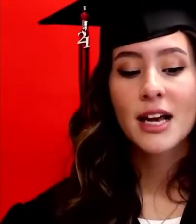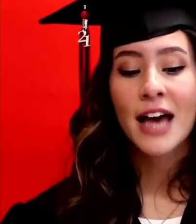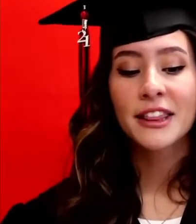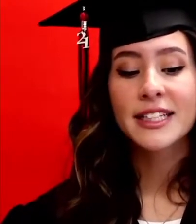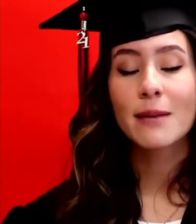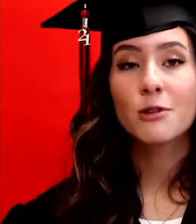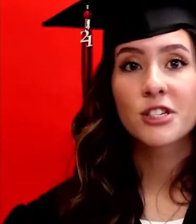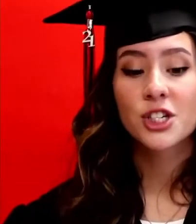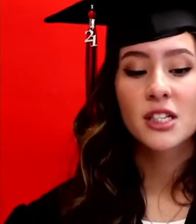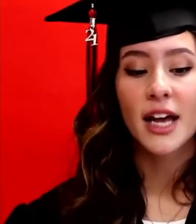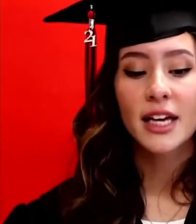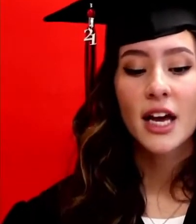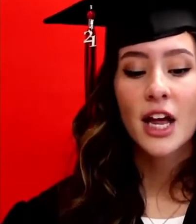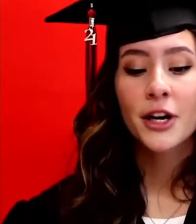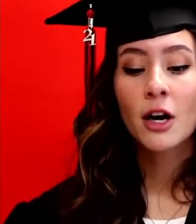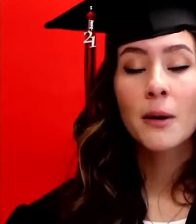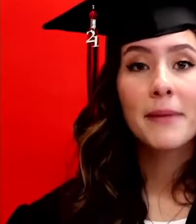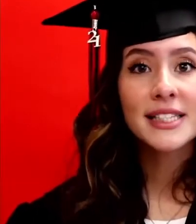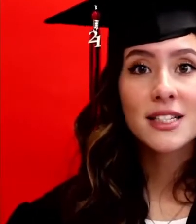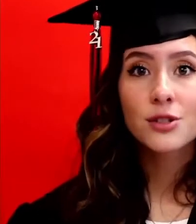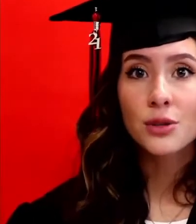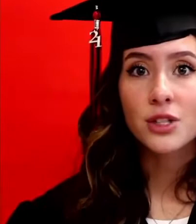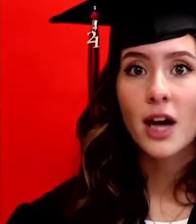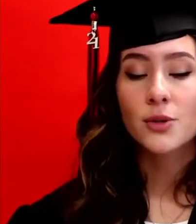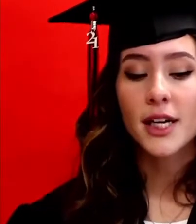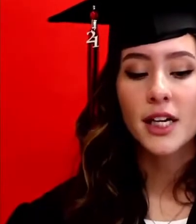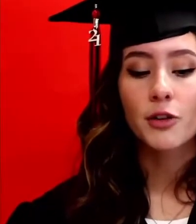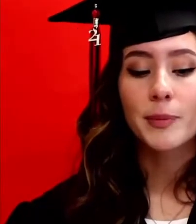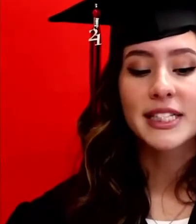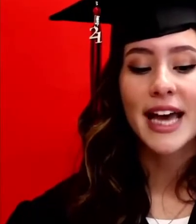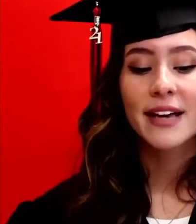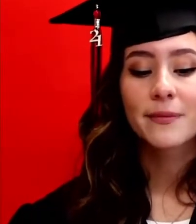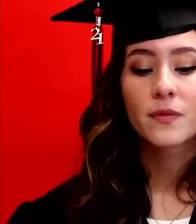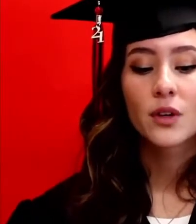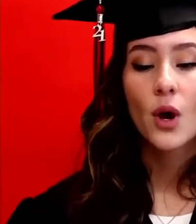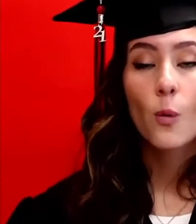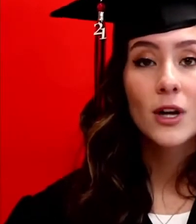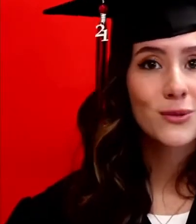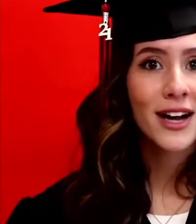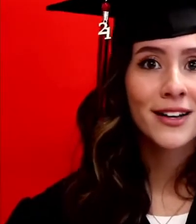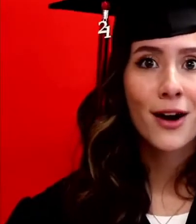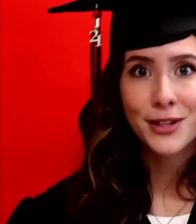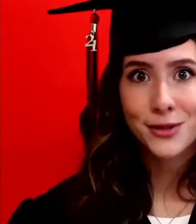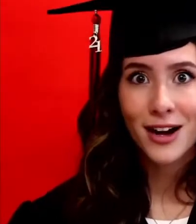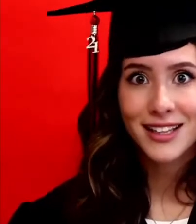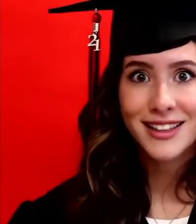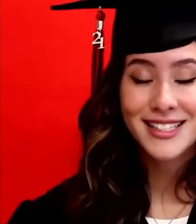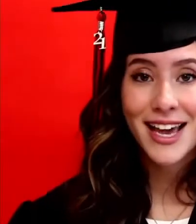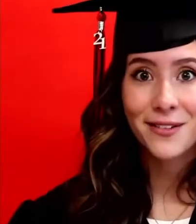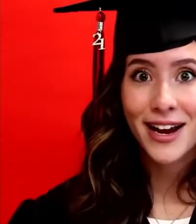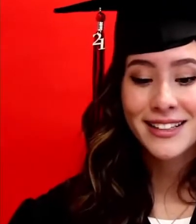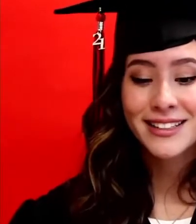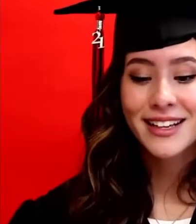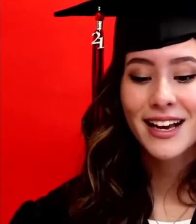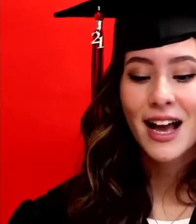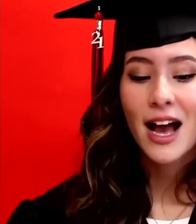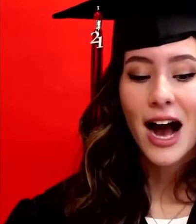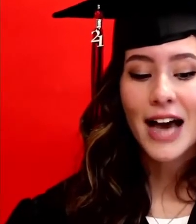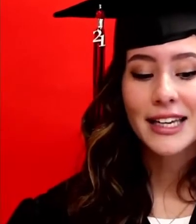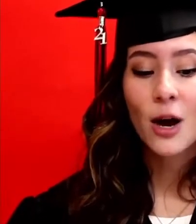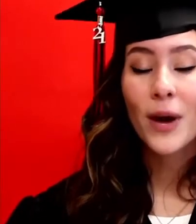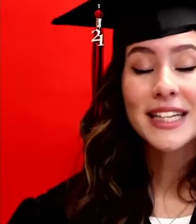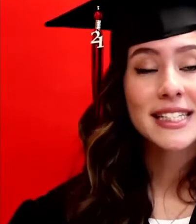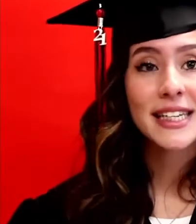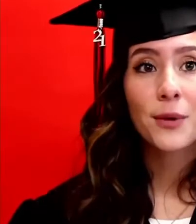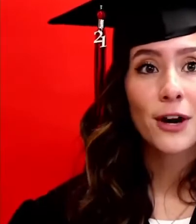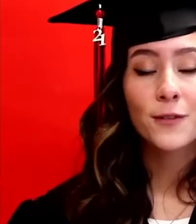scholars, athletes, and musicians alike, there are amazing students graduating here with me today. Once a rocket, always a rocket, they say, right?